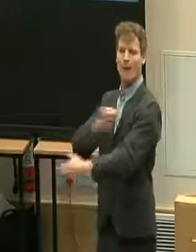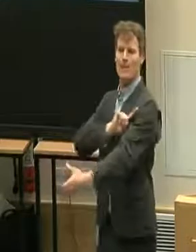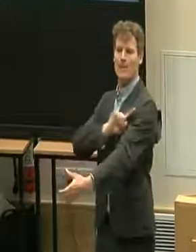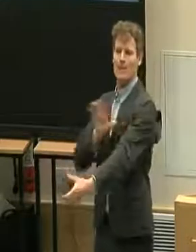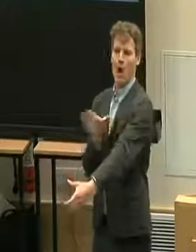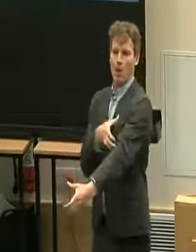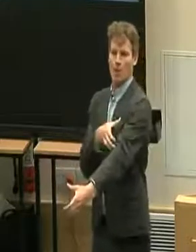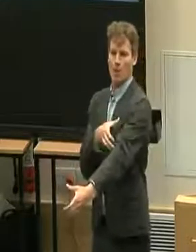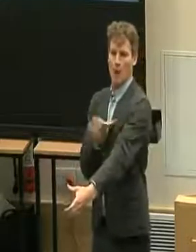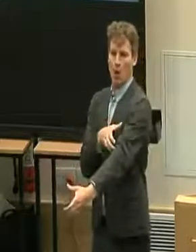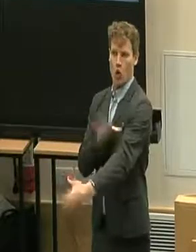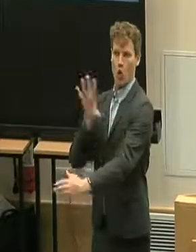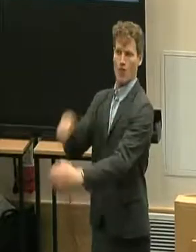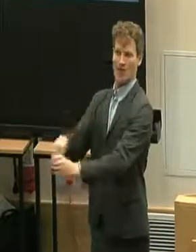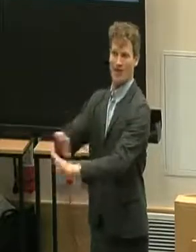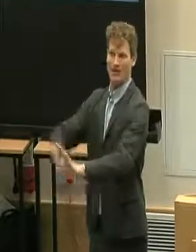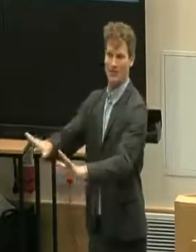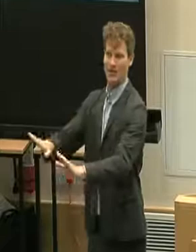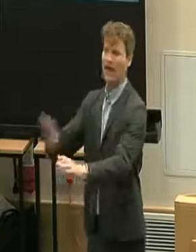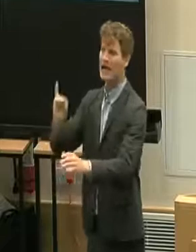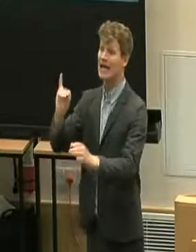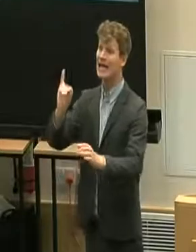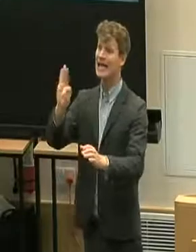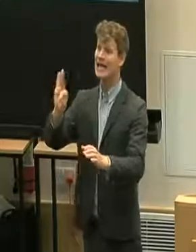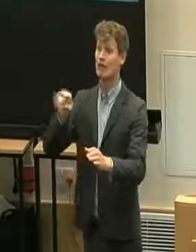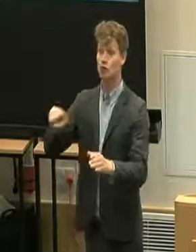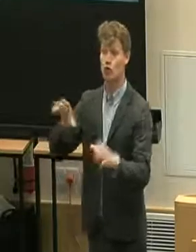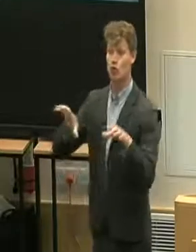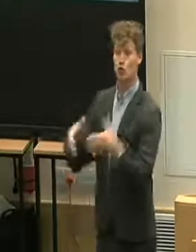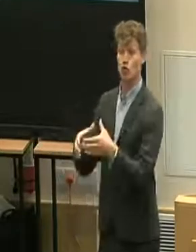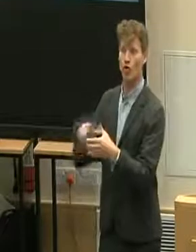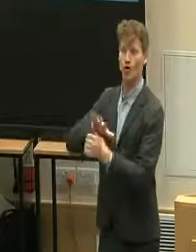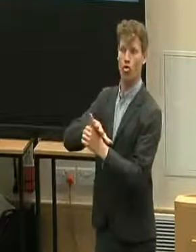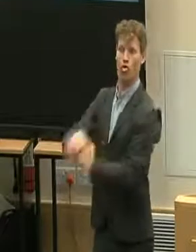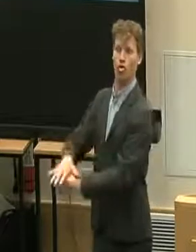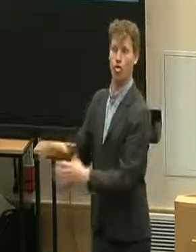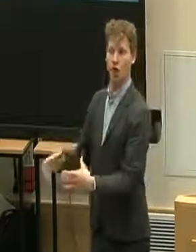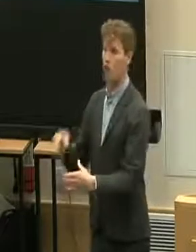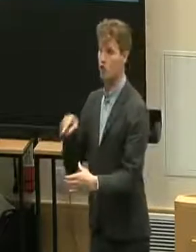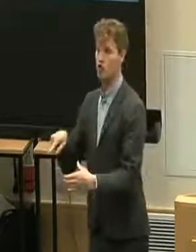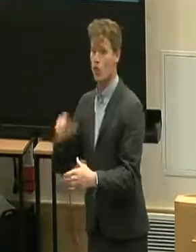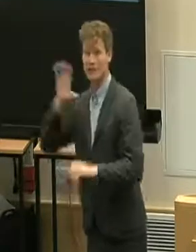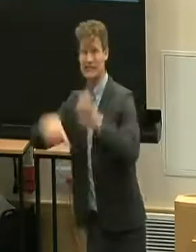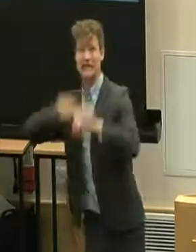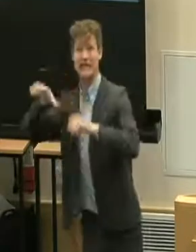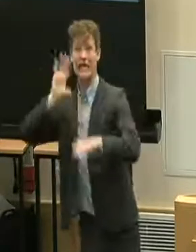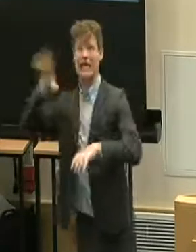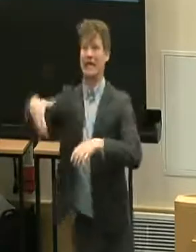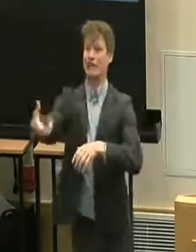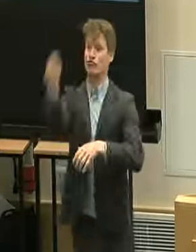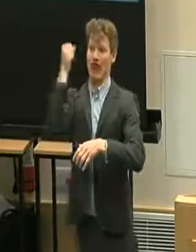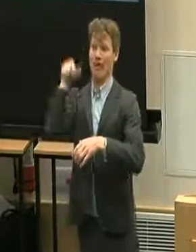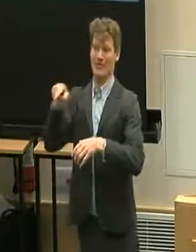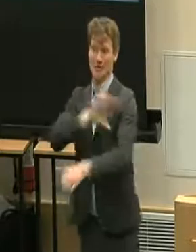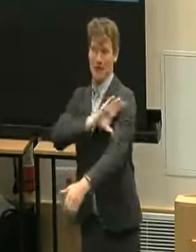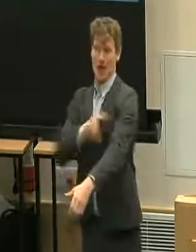power. If you're a disadvantaged group, you seize the power, and then you use these words to describe